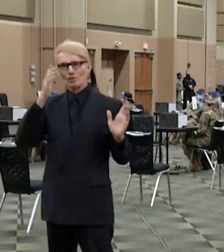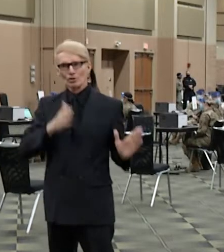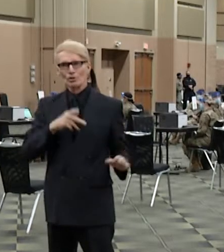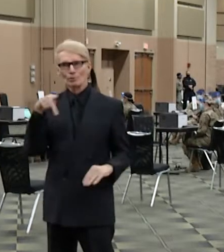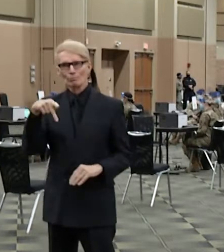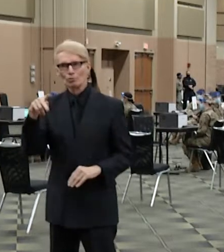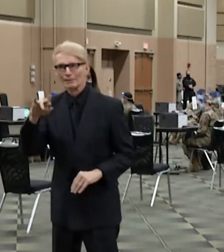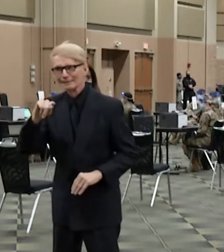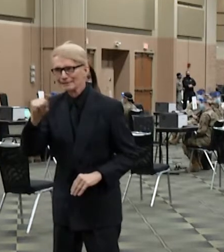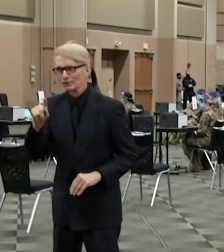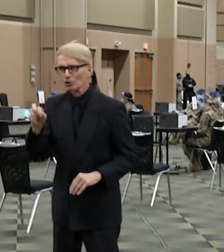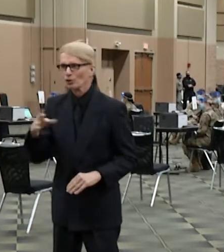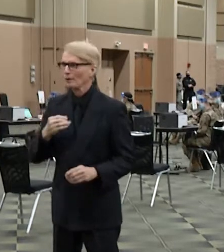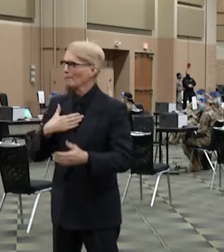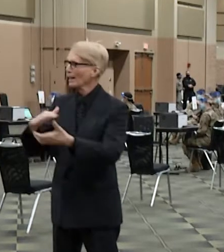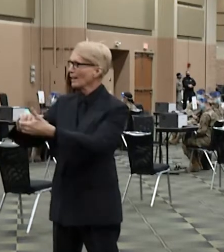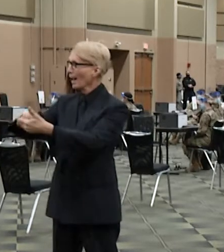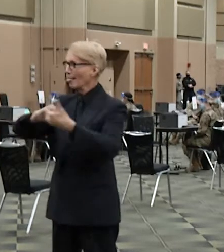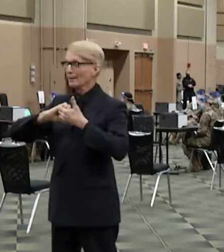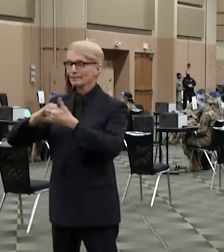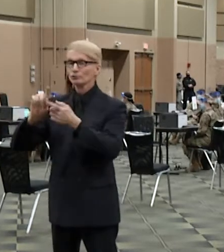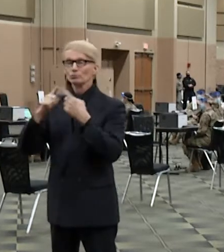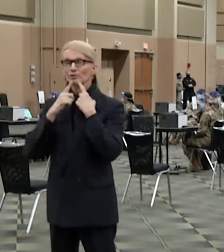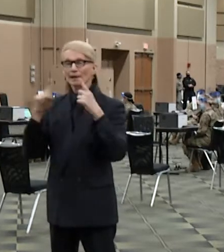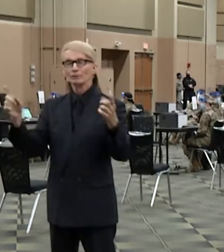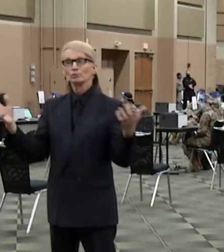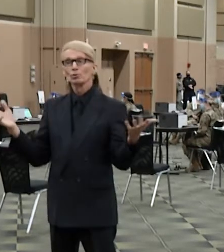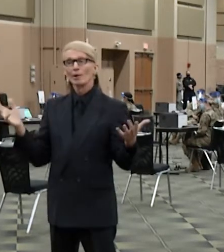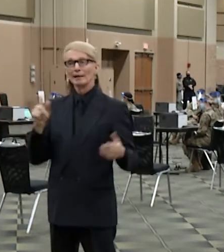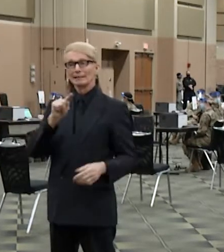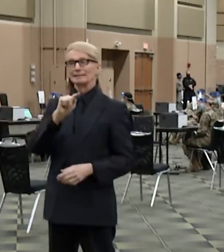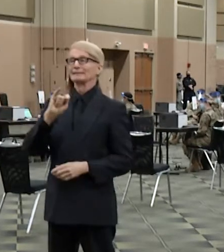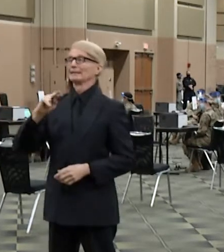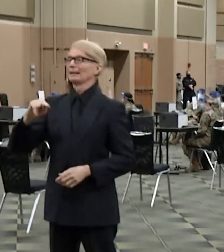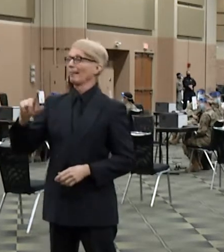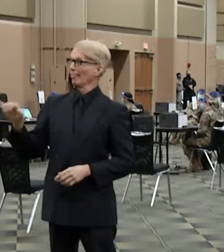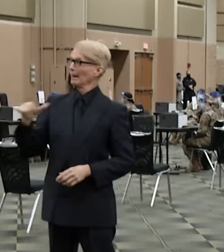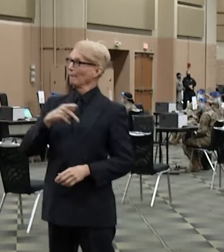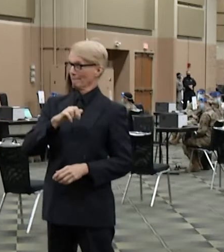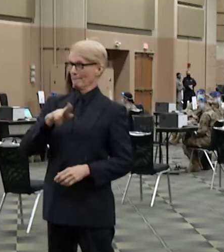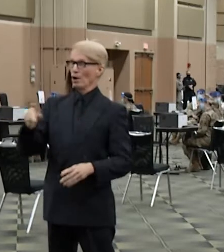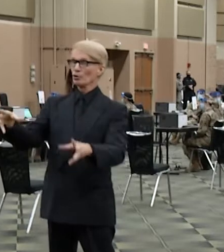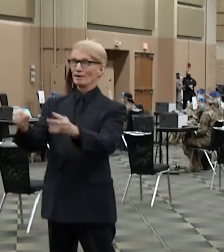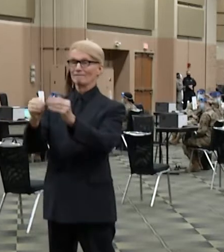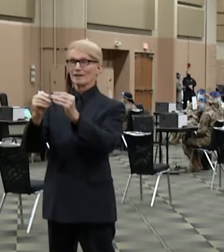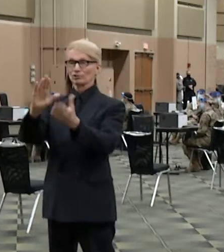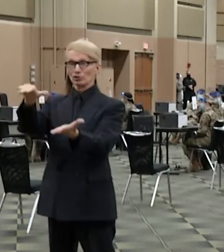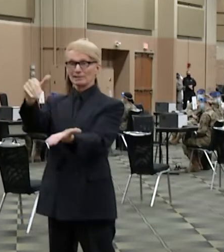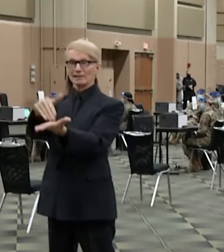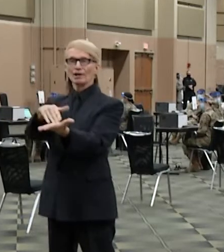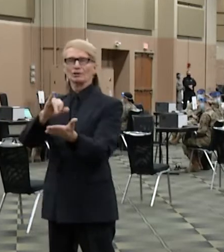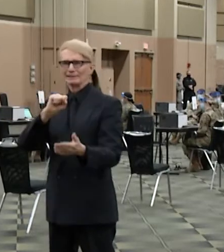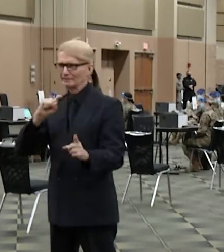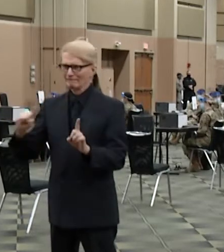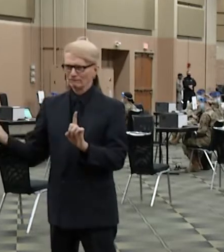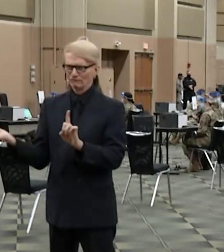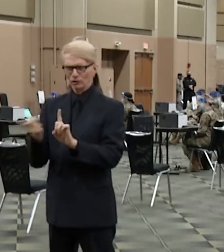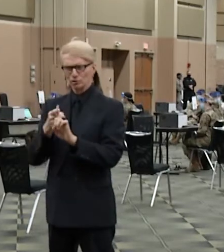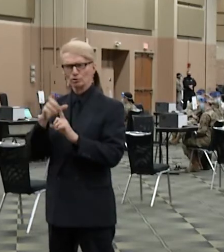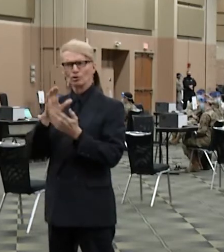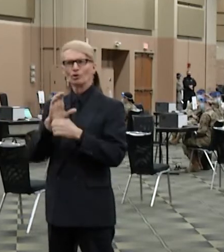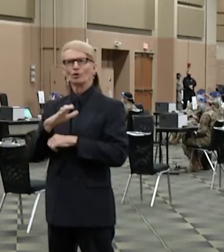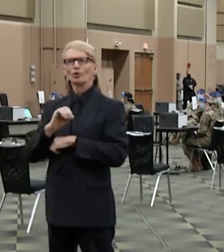my colleagues to announce that the Tinley Park Convention Center will serve as Cook County's first